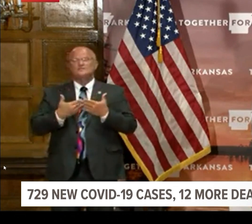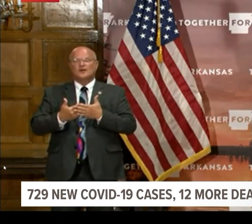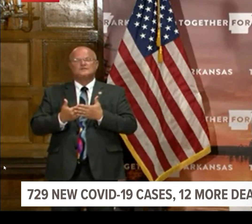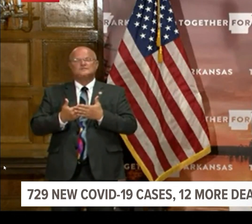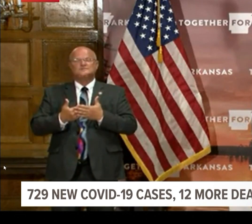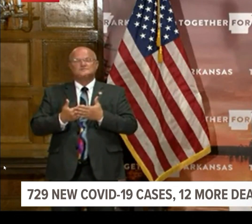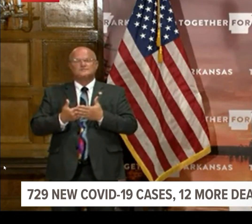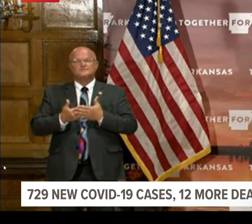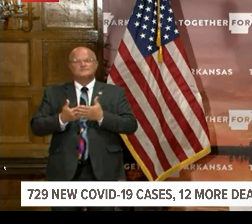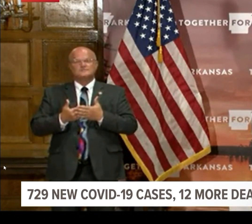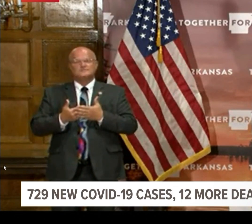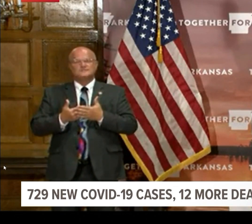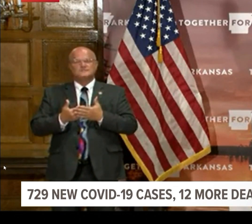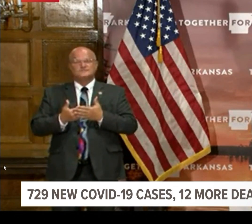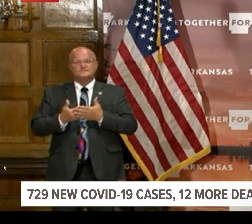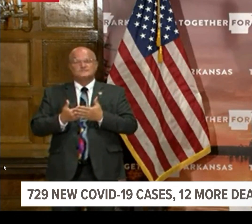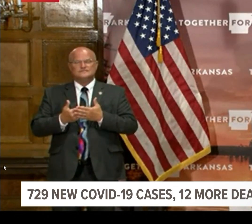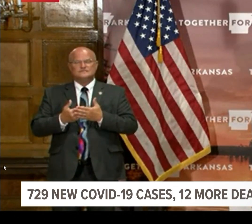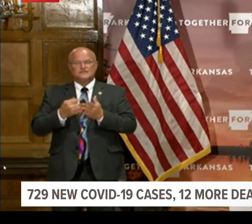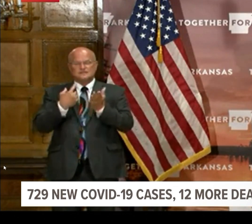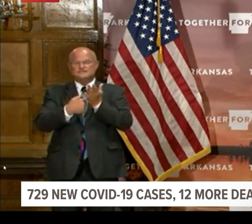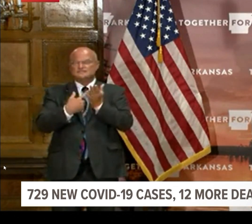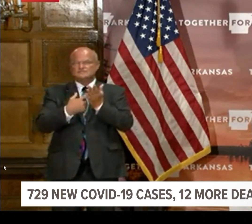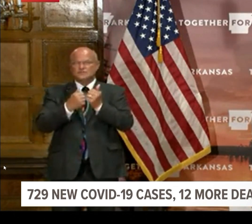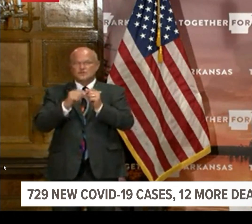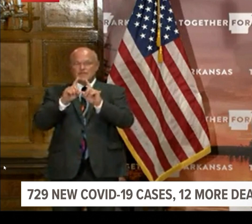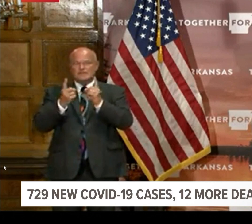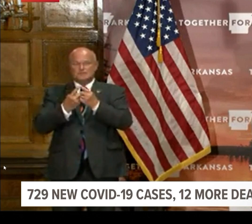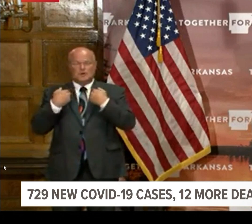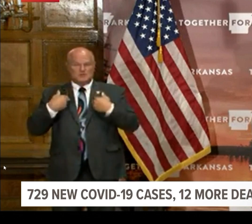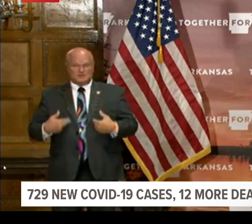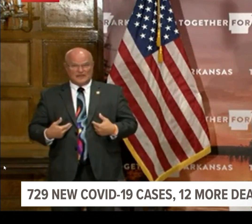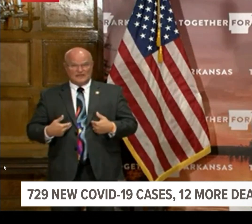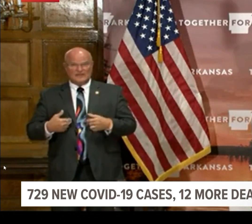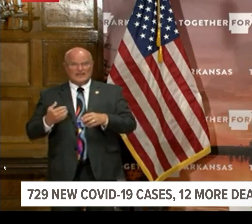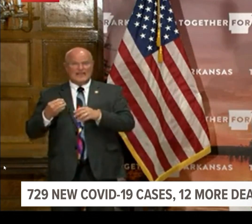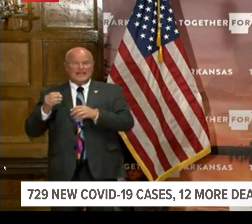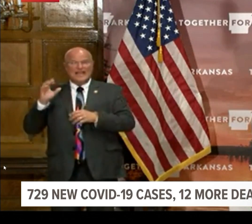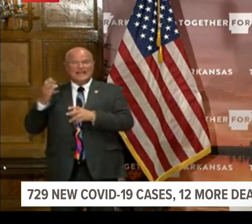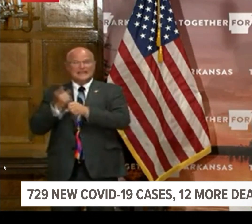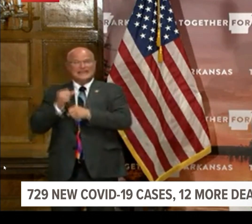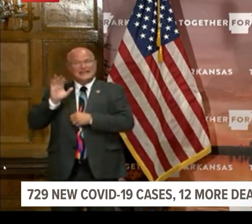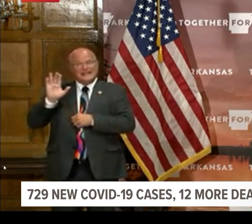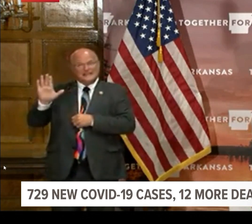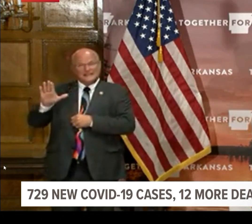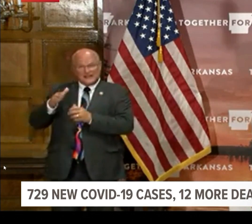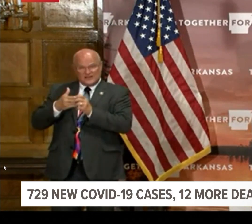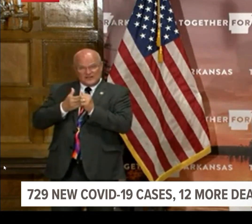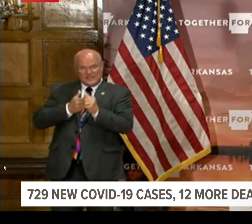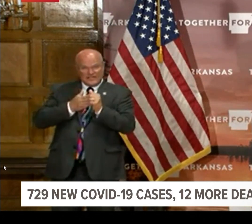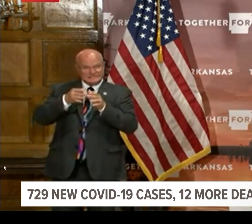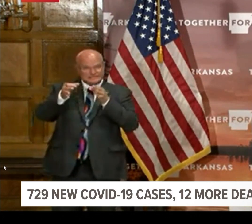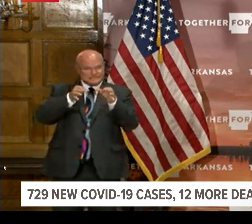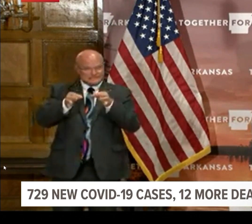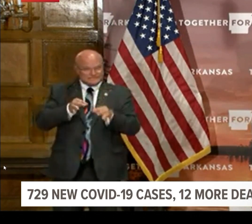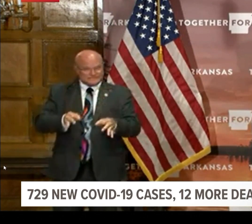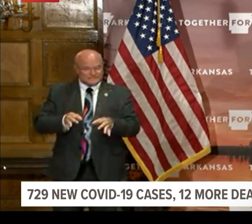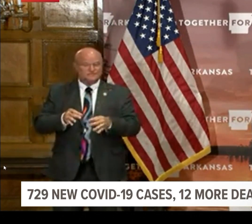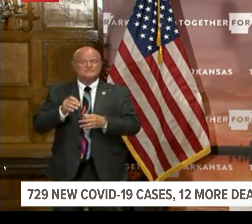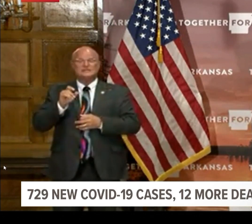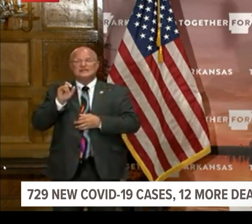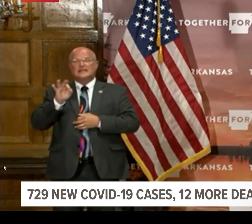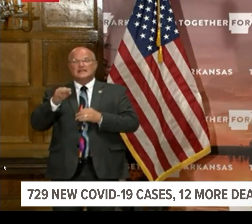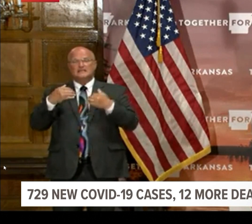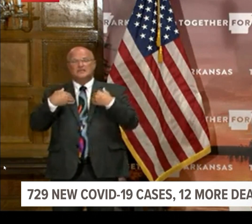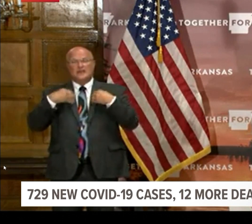should consult with the Department of Health and get their guidance on that. You know, if